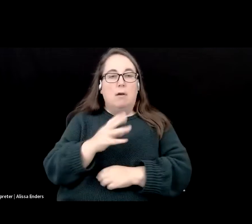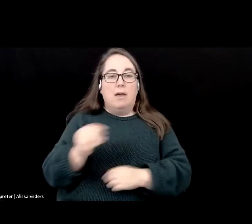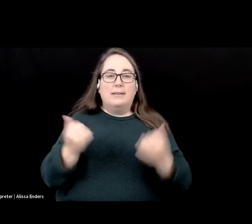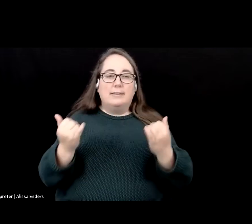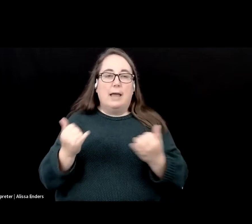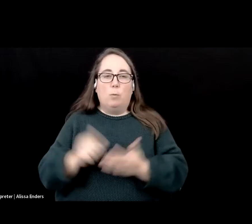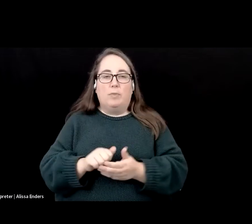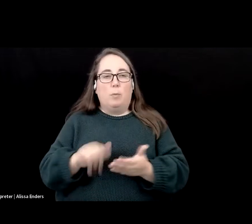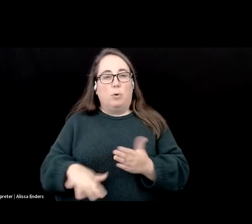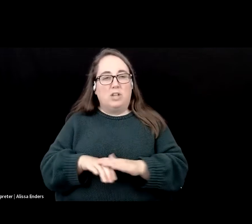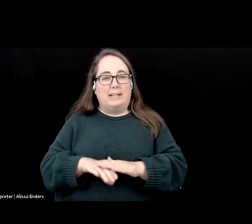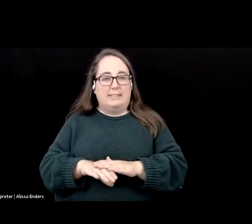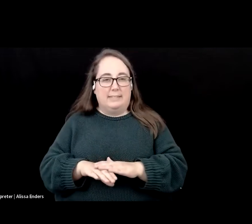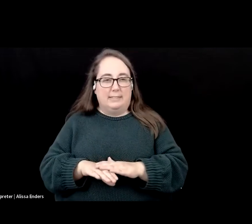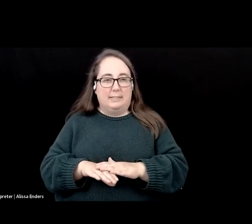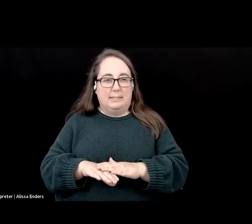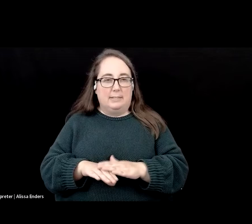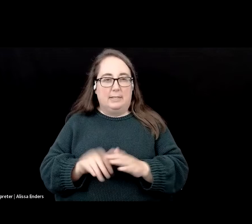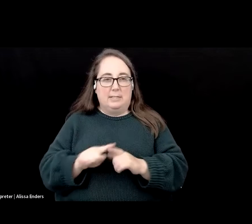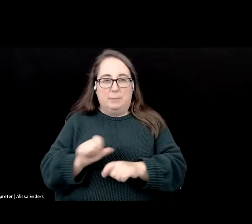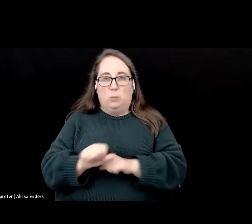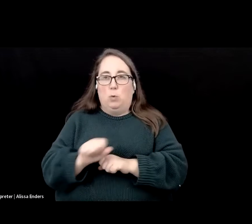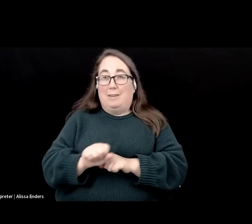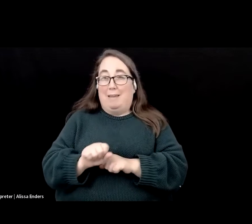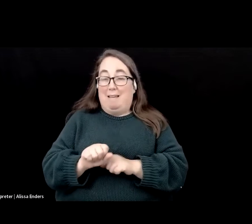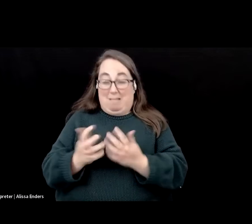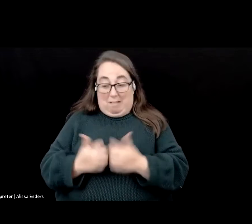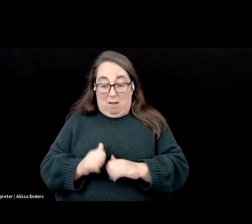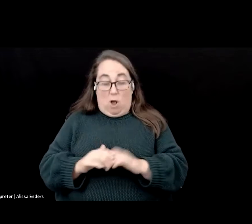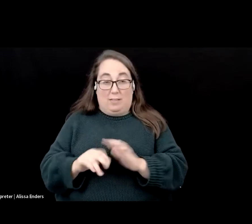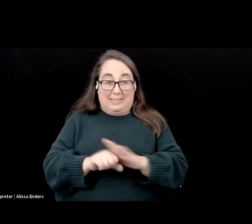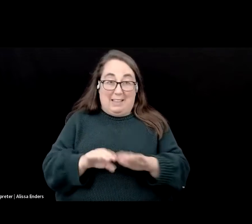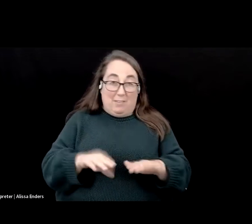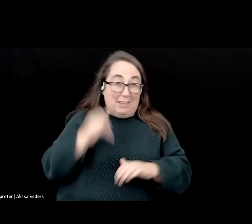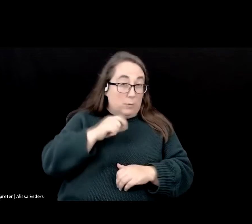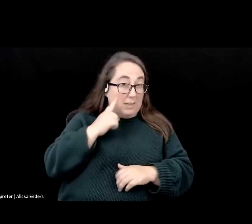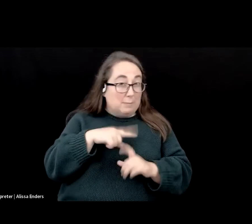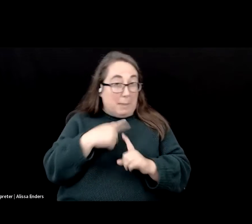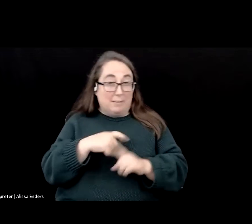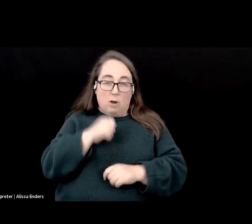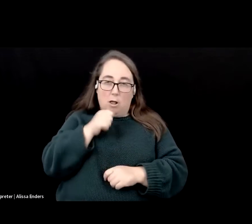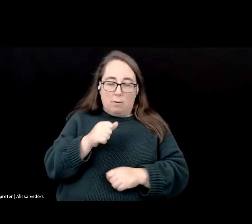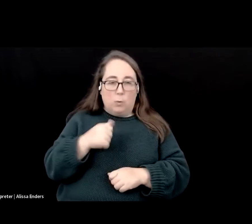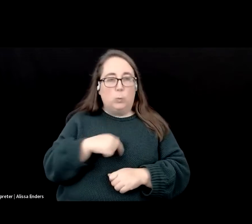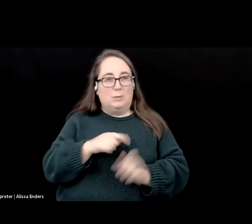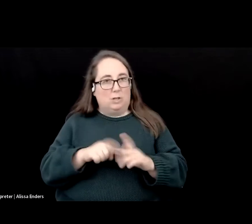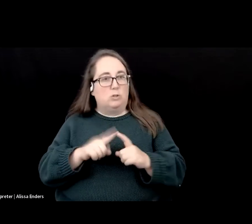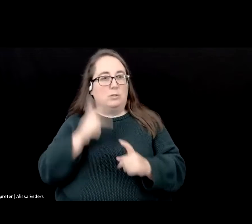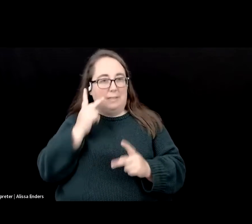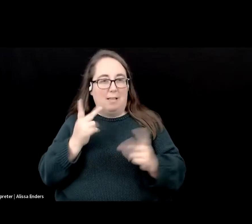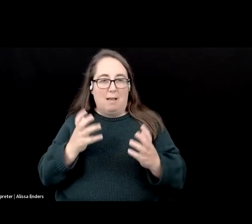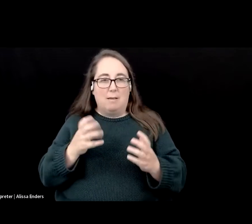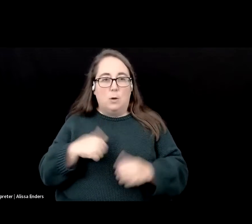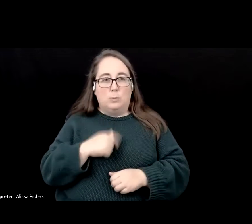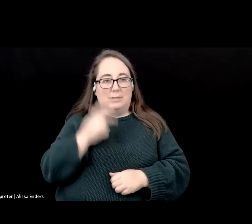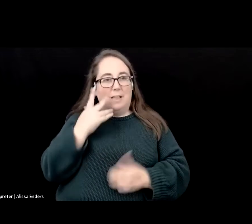abortion access is being forcibly worked out on the state level, whether you think that's a good thing or not, we're going to start seeing a lot of, and we are seeing a lot of